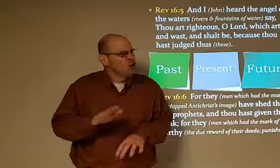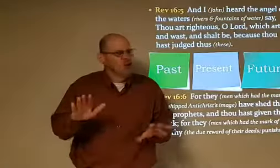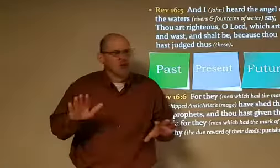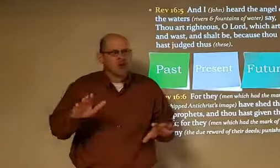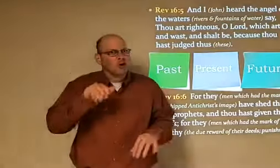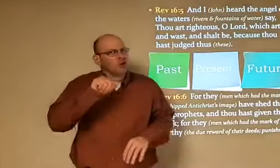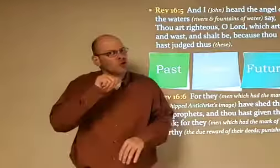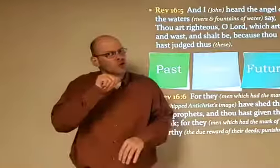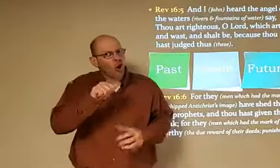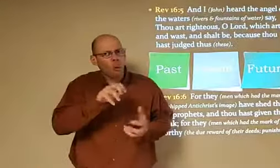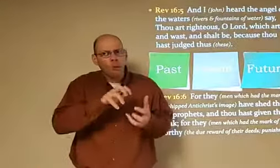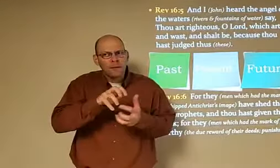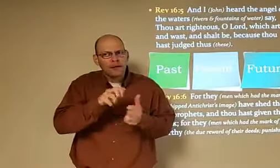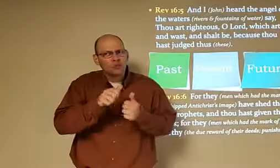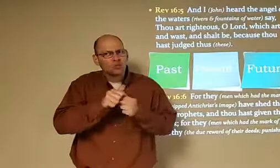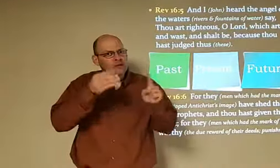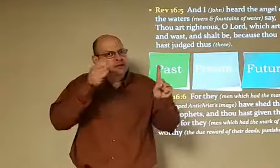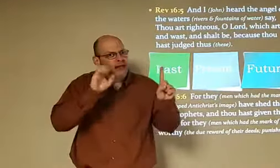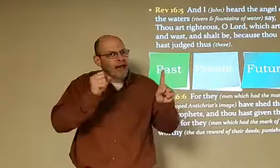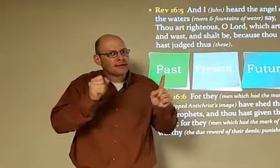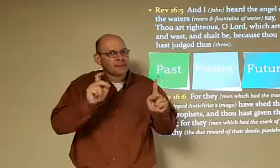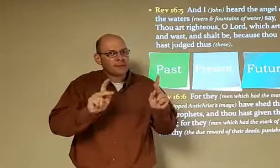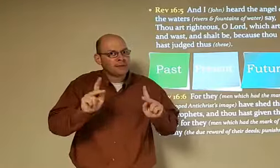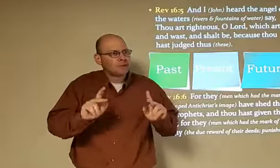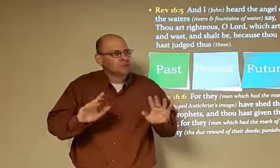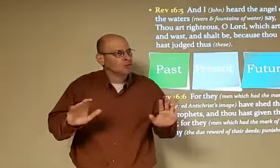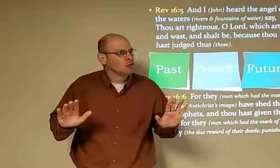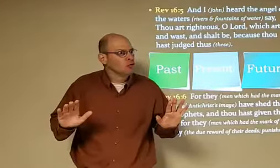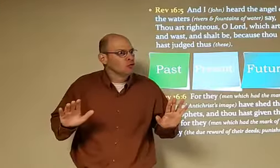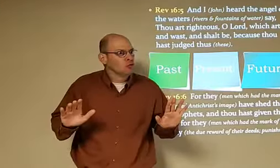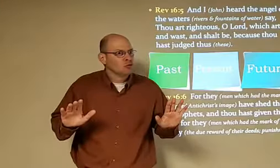I'm just giving you a warning. Don't mess with God and his people.